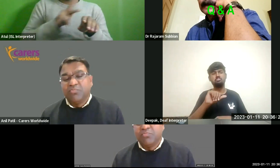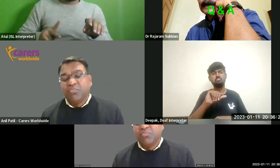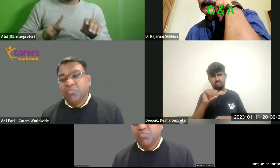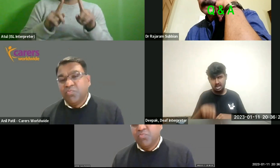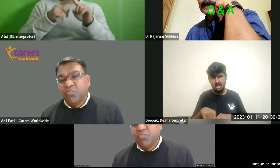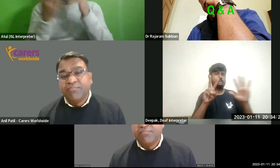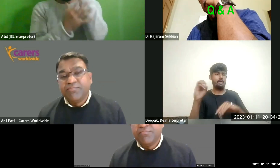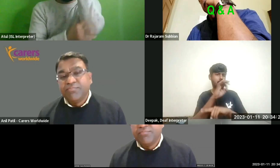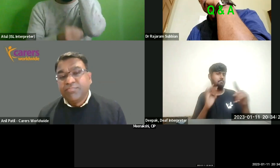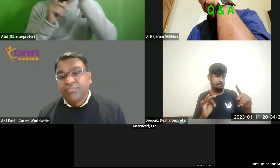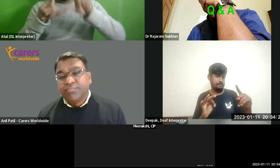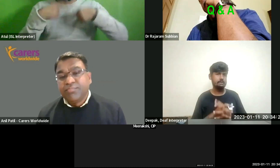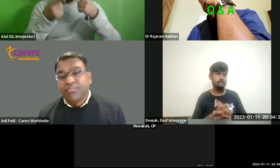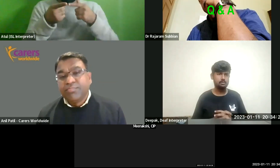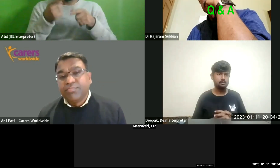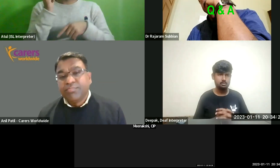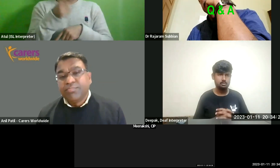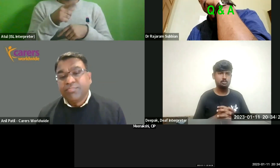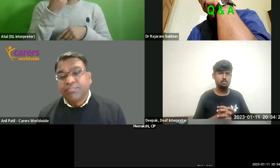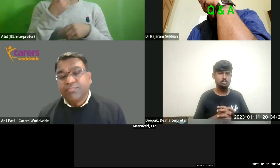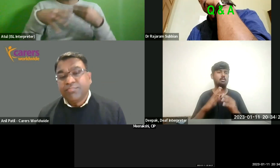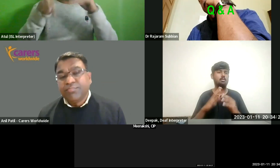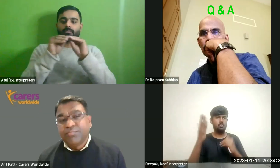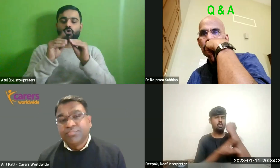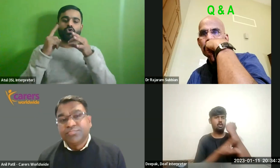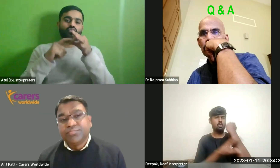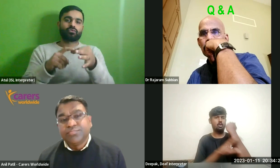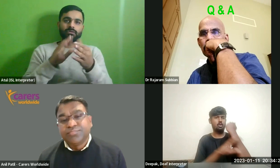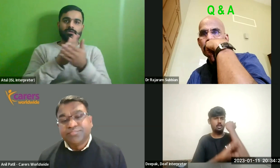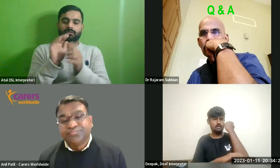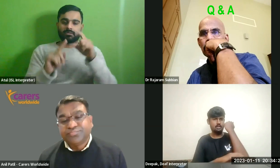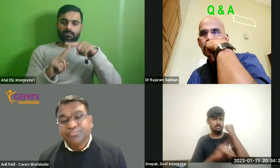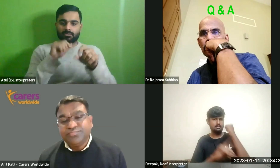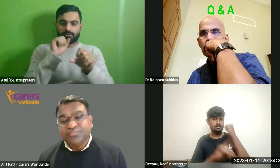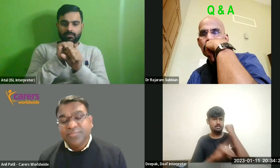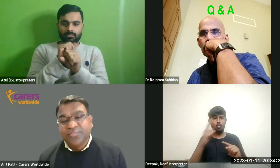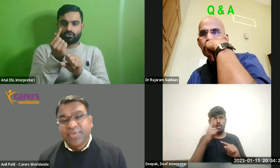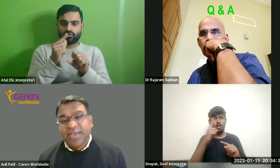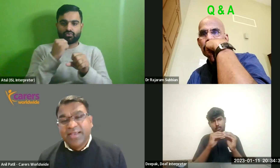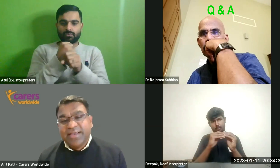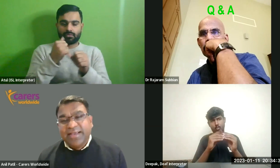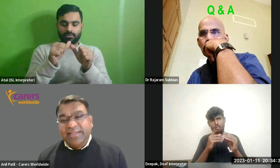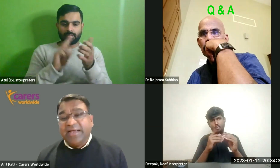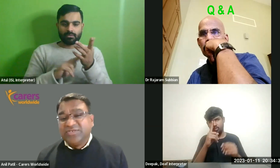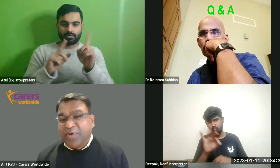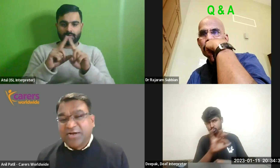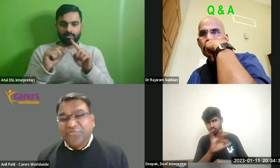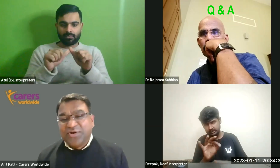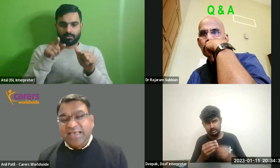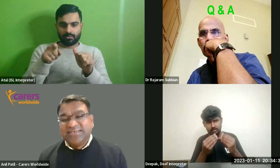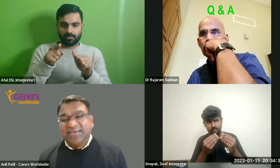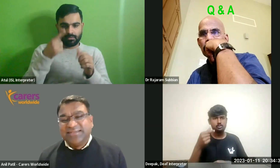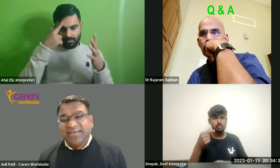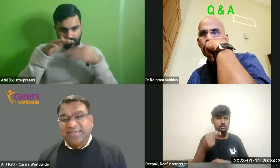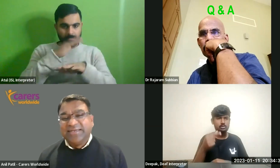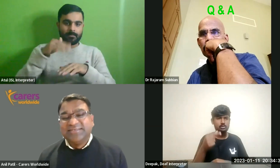Tamil Nadu. Okay, there is one more question in the chat. Do you work in Uganda, the carers worldwide? That is part of